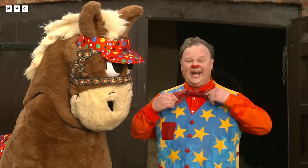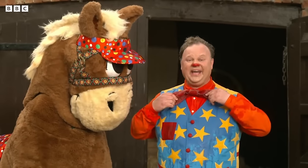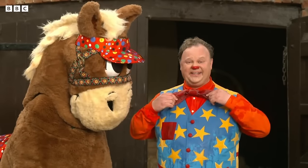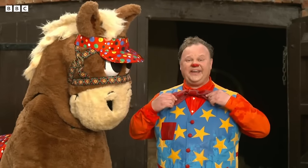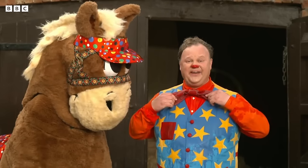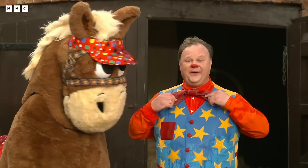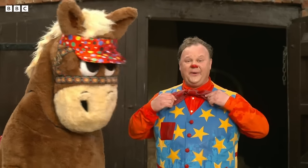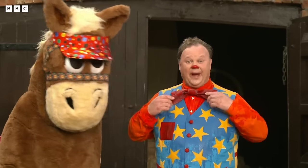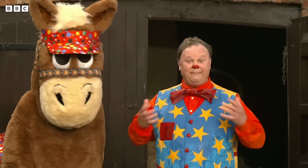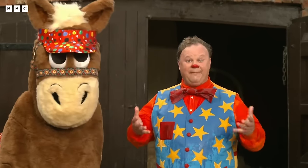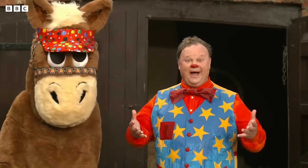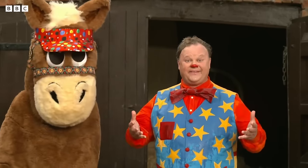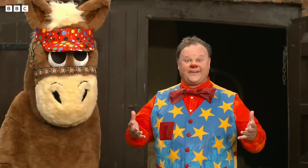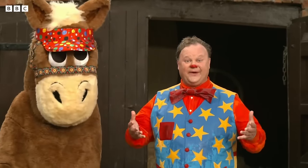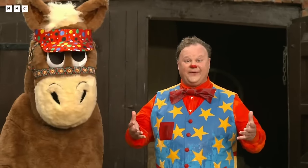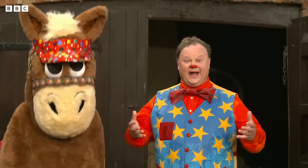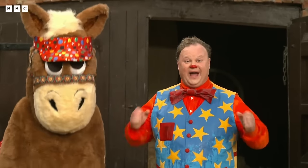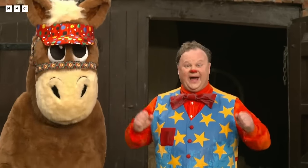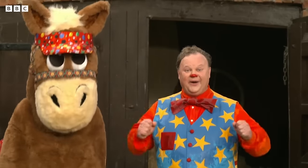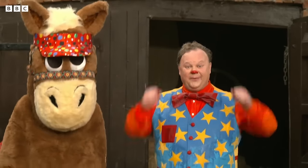I do! Much cooler!